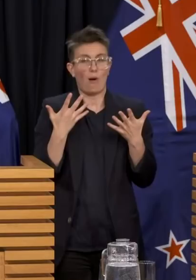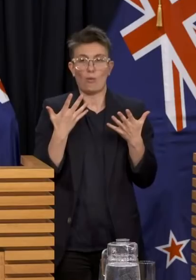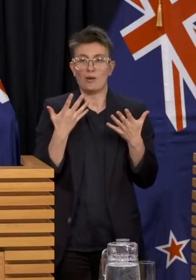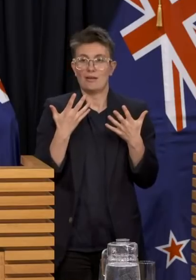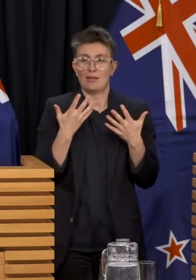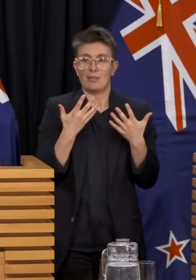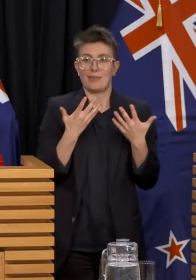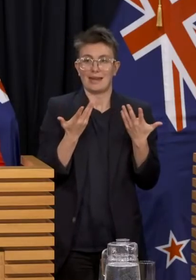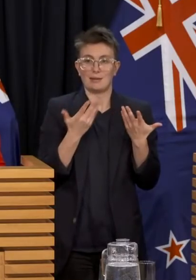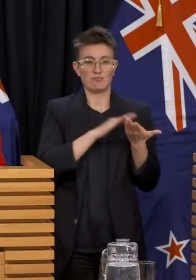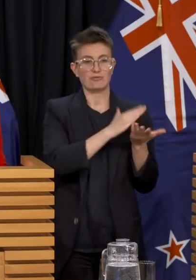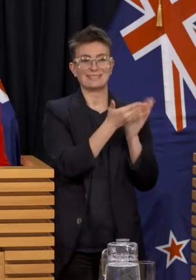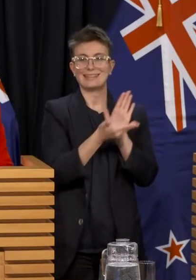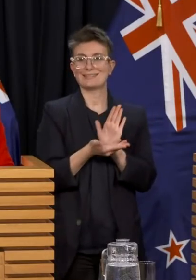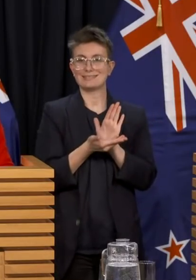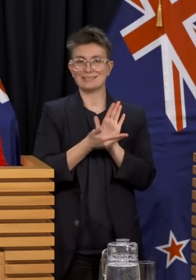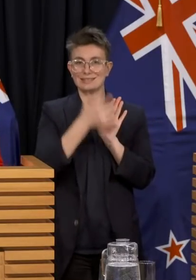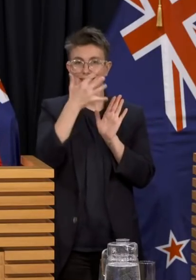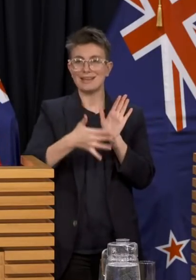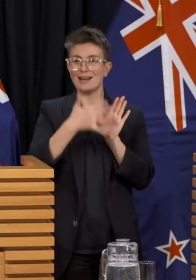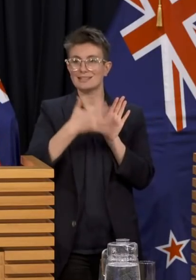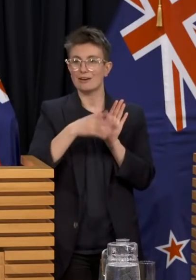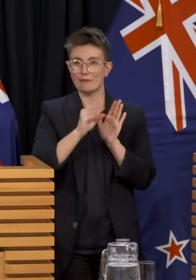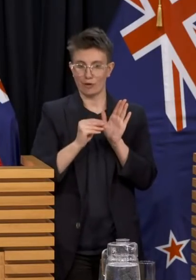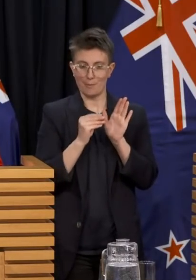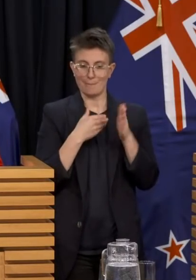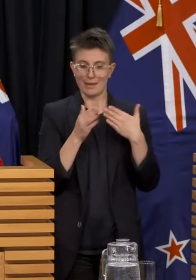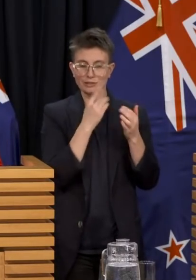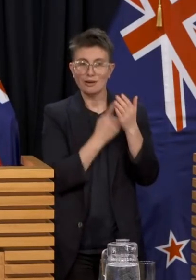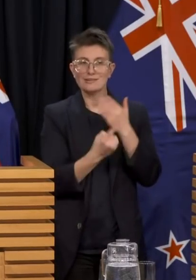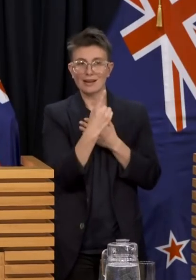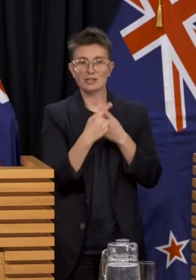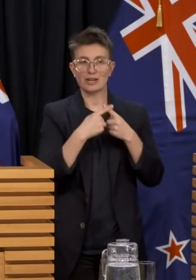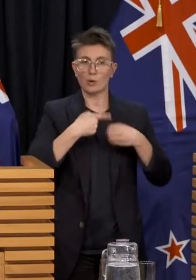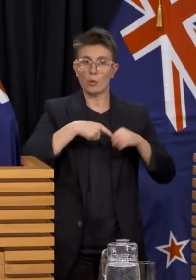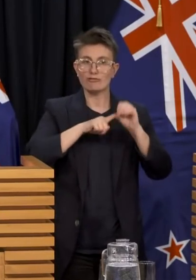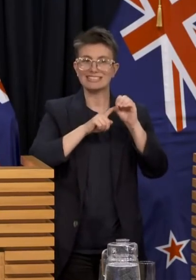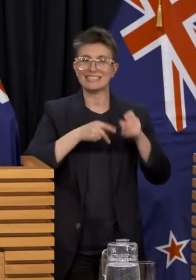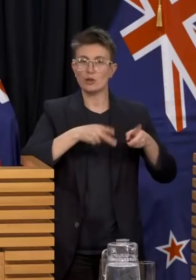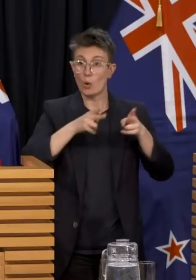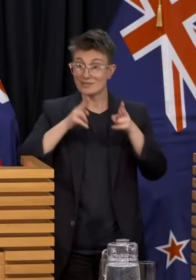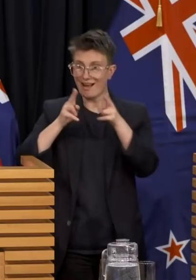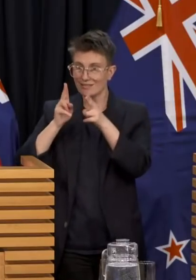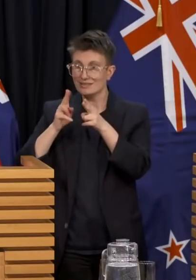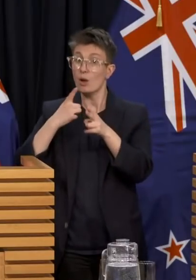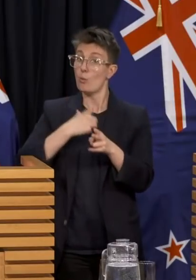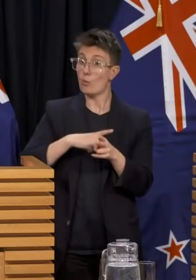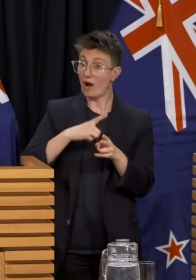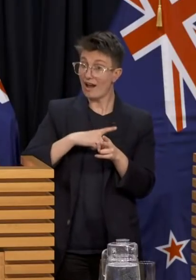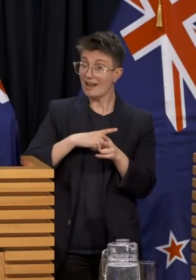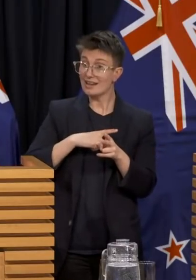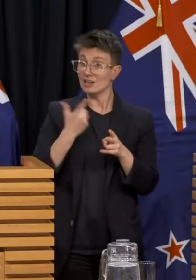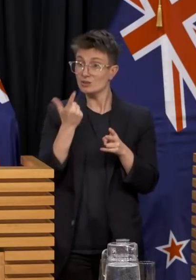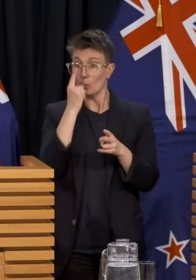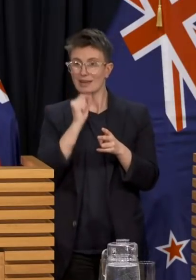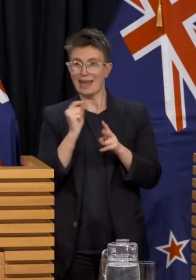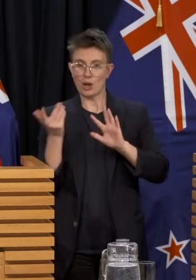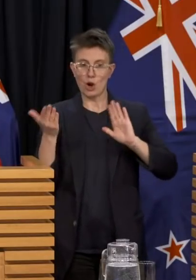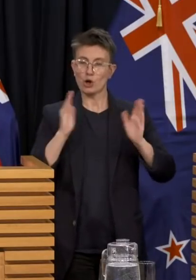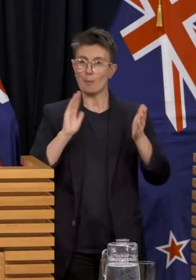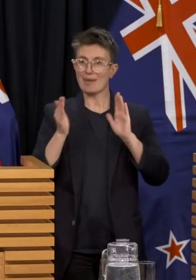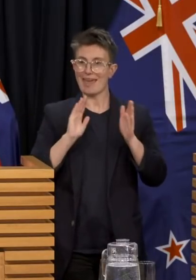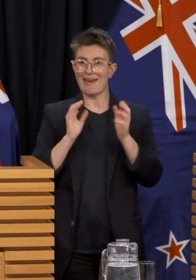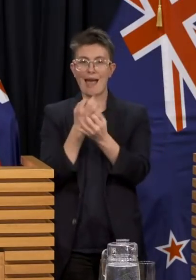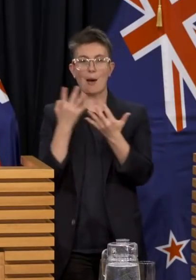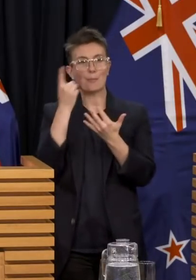managed isolation and quarantine facilities, just to get a better line of sight between the cohorts coming through and the daily testing